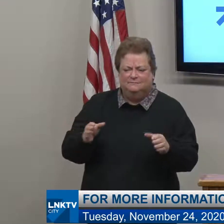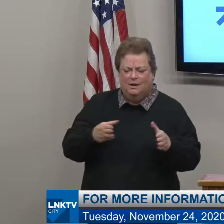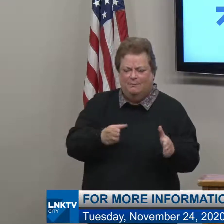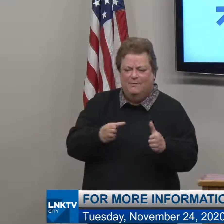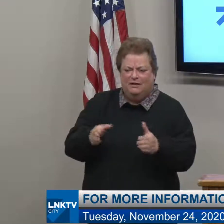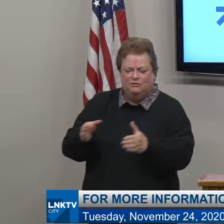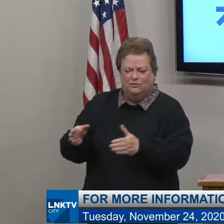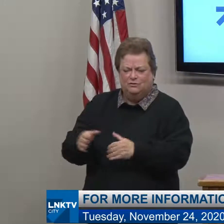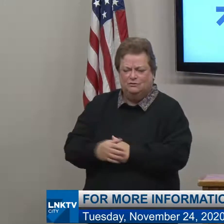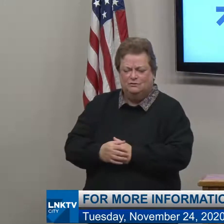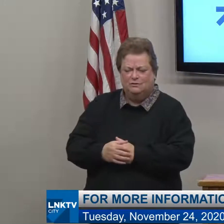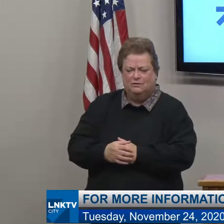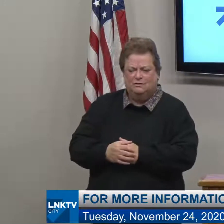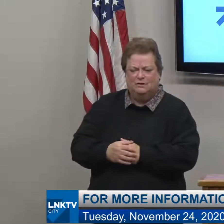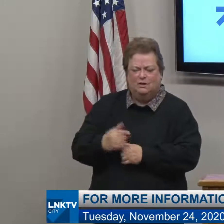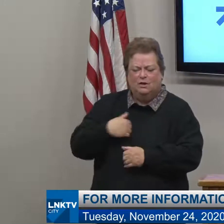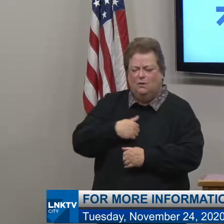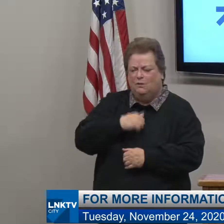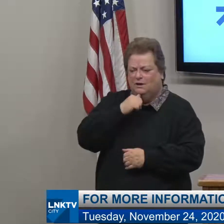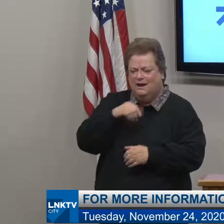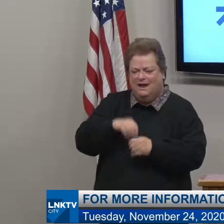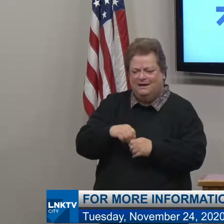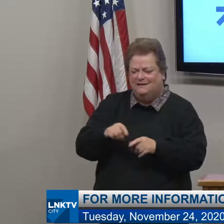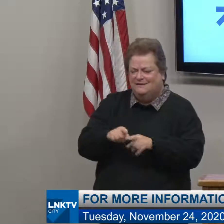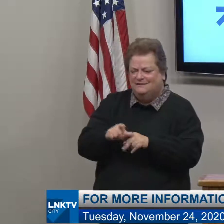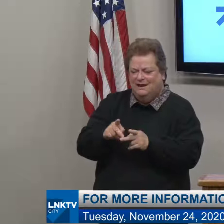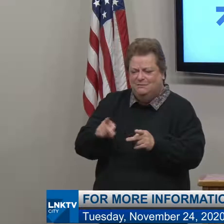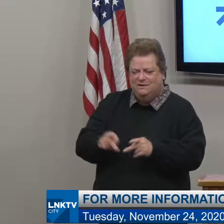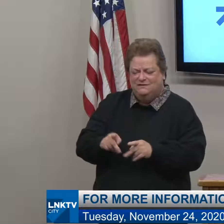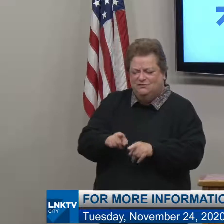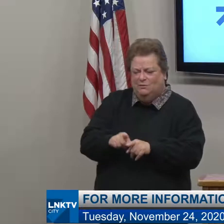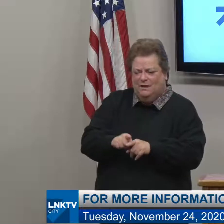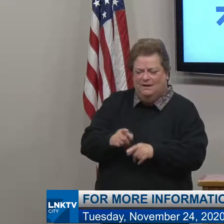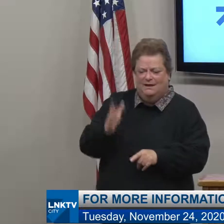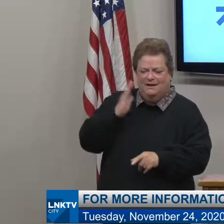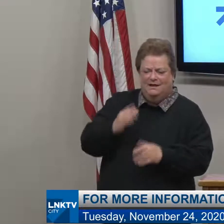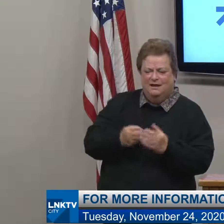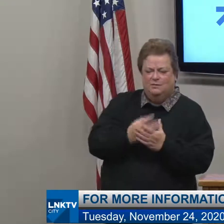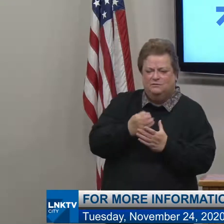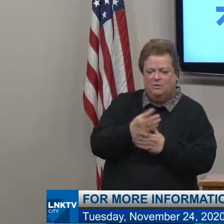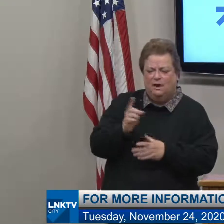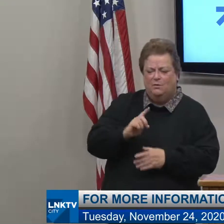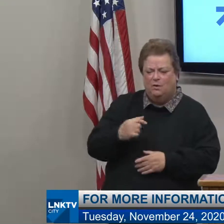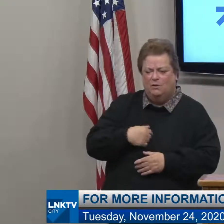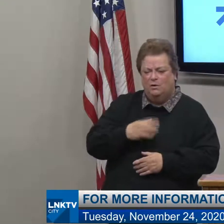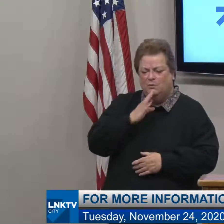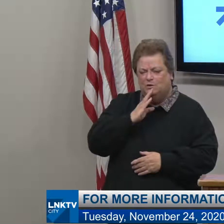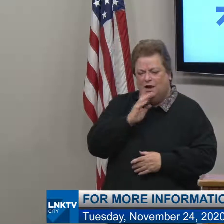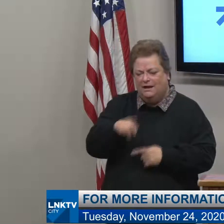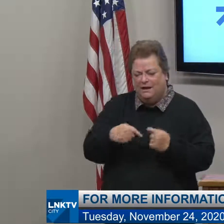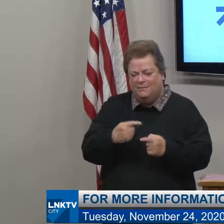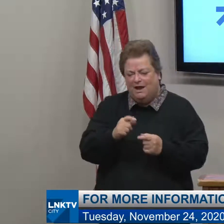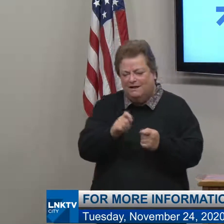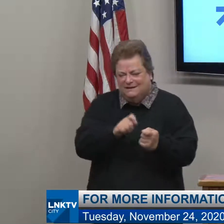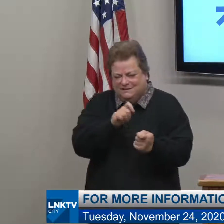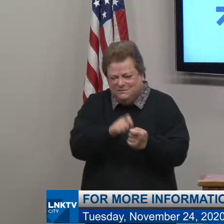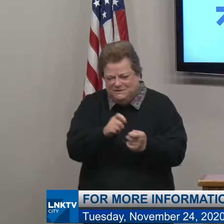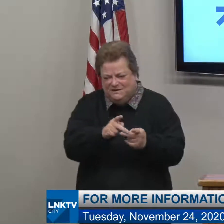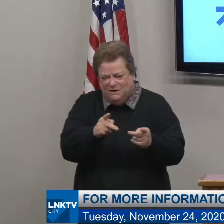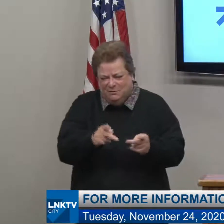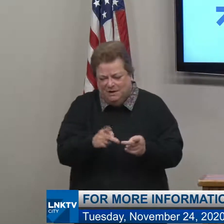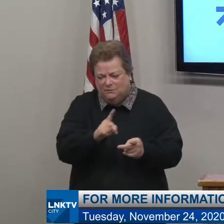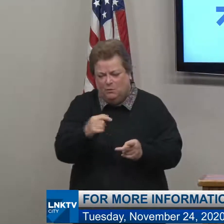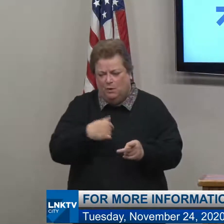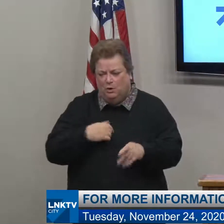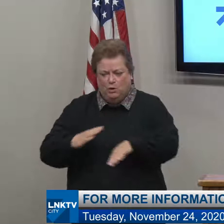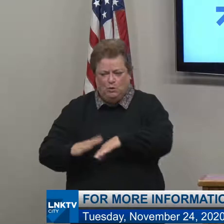the position we were back in the spring, where we were reporting out a specific location that we could notify the public